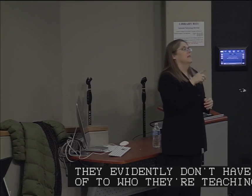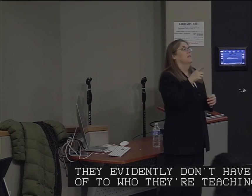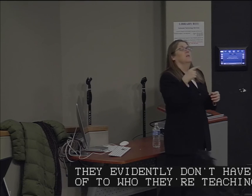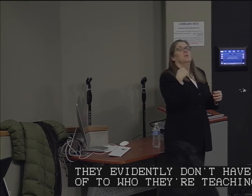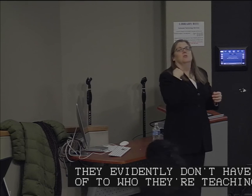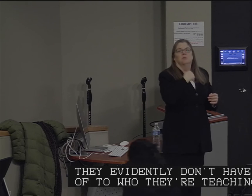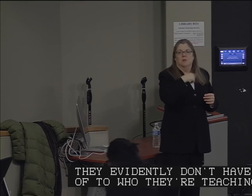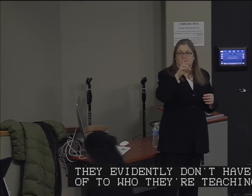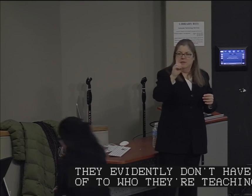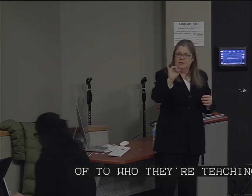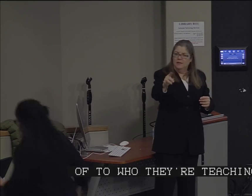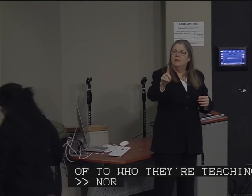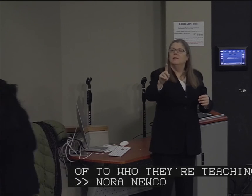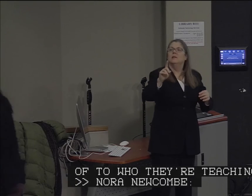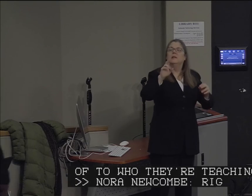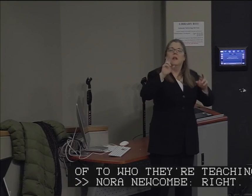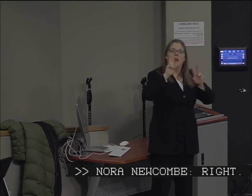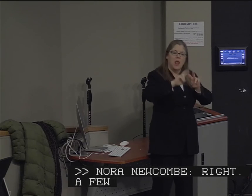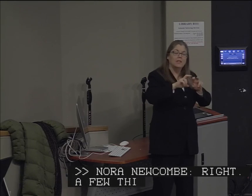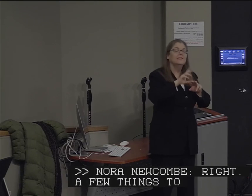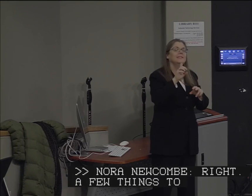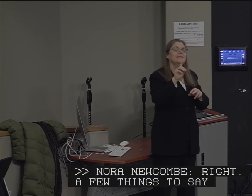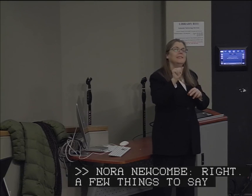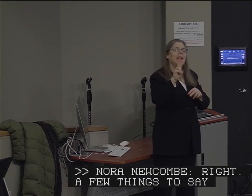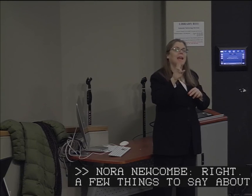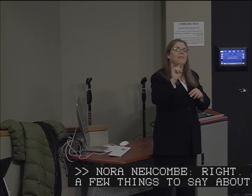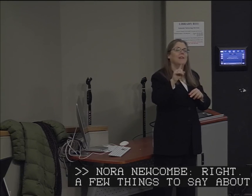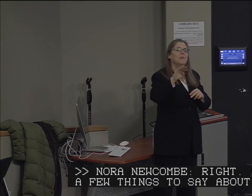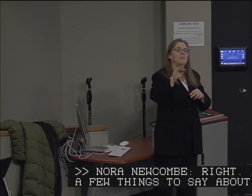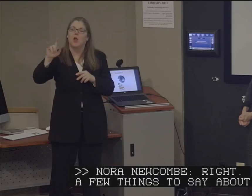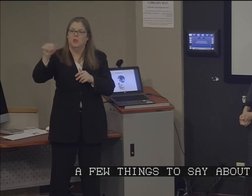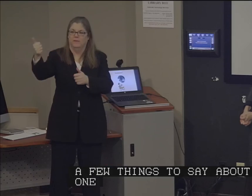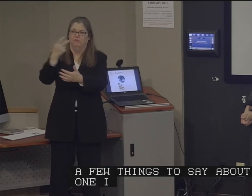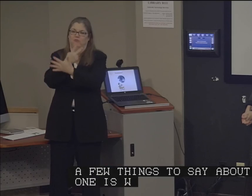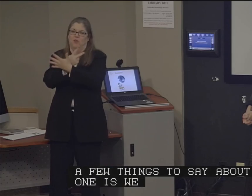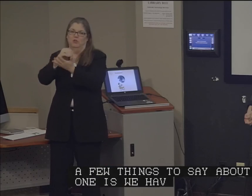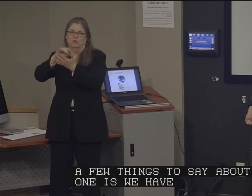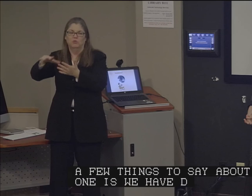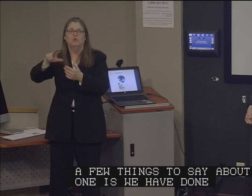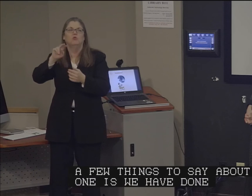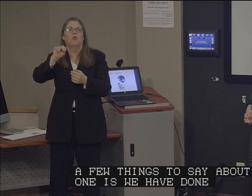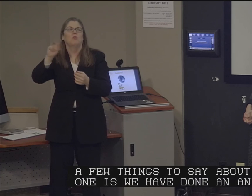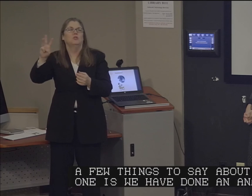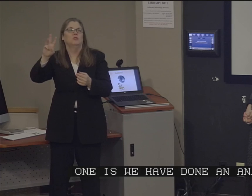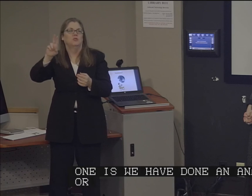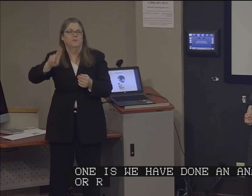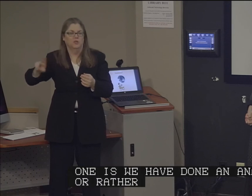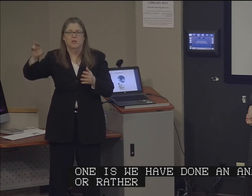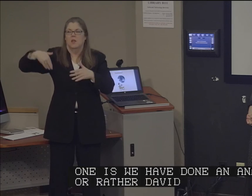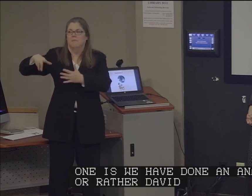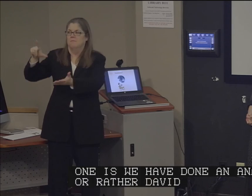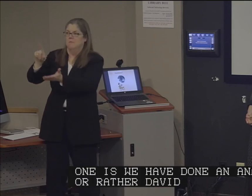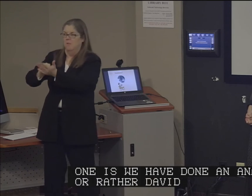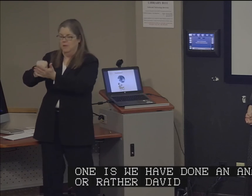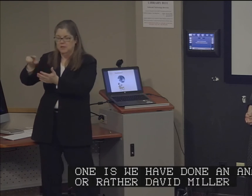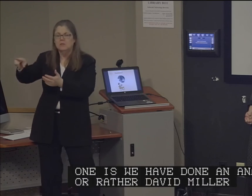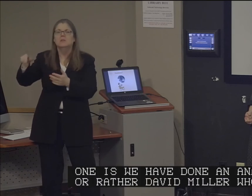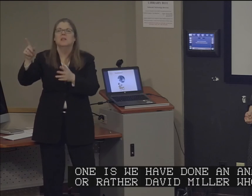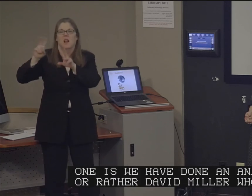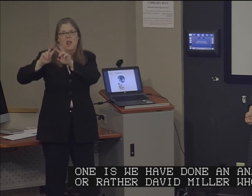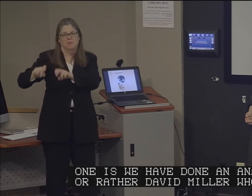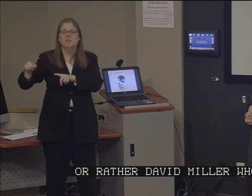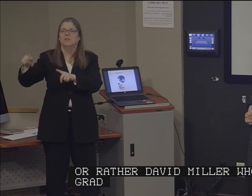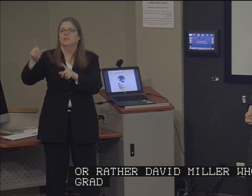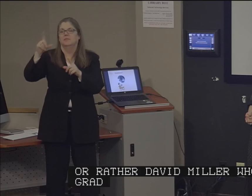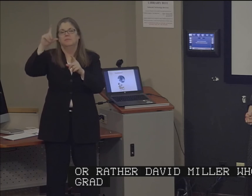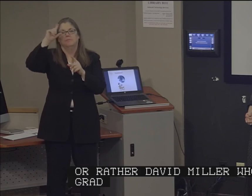done an analysis, or rather David Miller, who's a grad student at Northwestern, did an analysis which isn't published, but he's just a whiz with